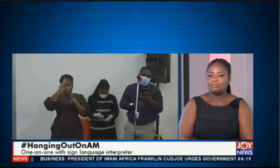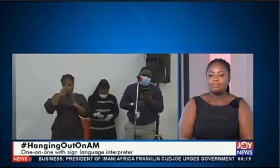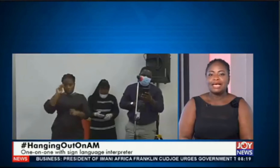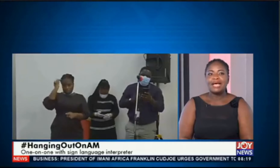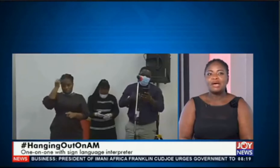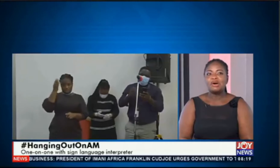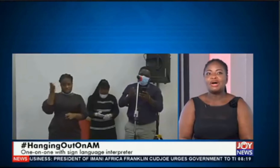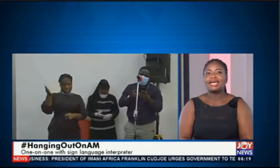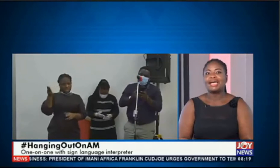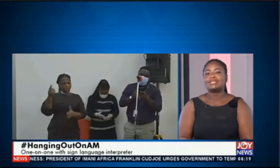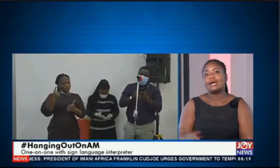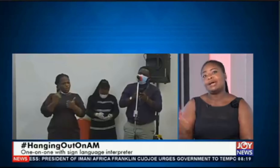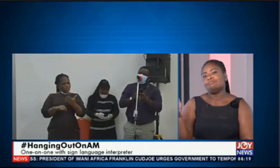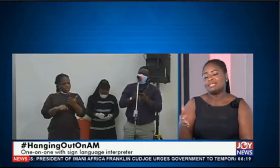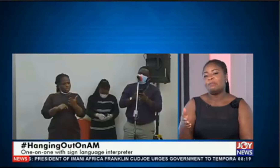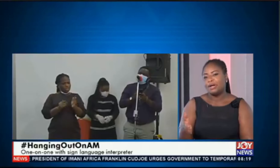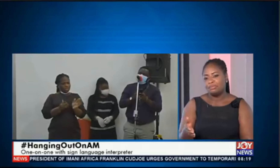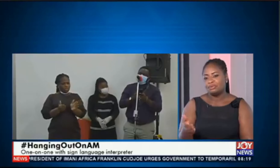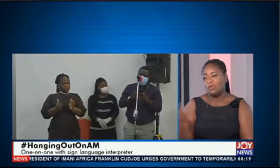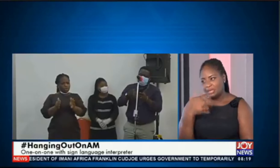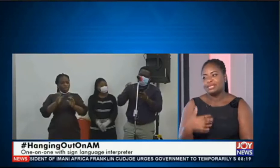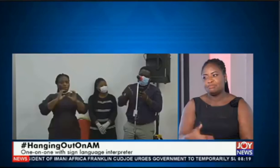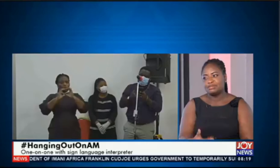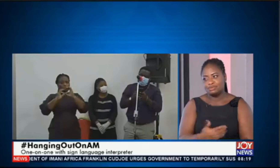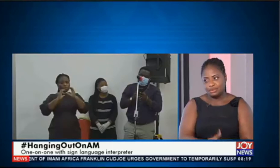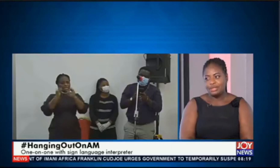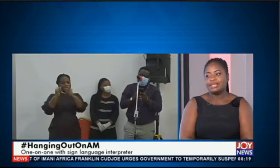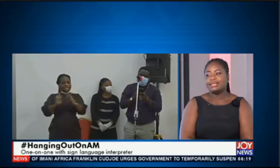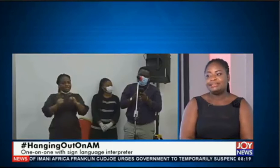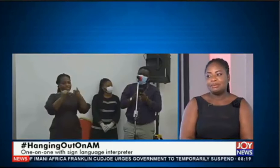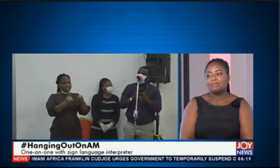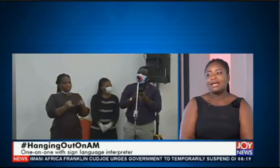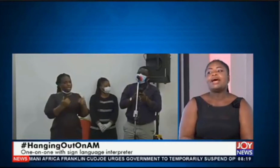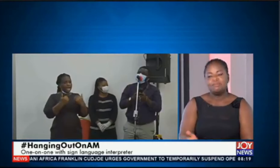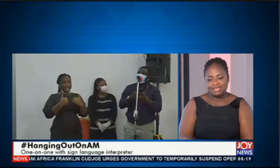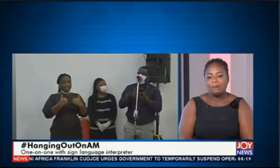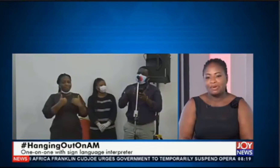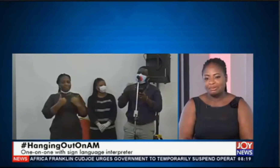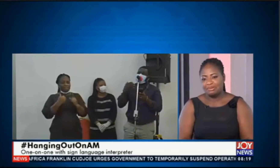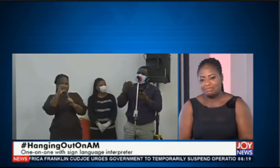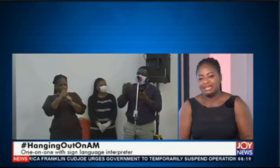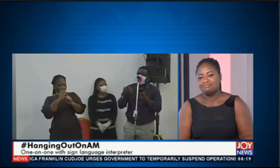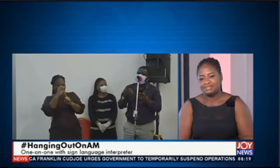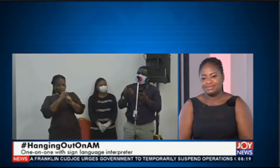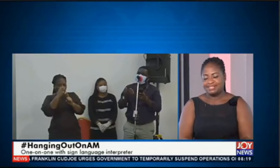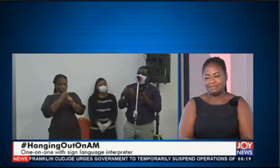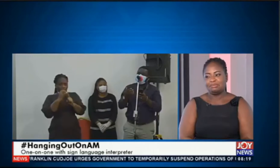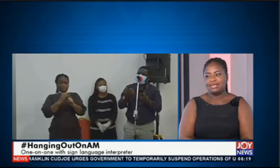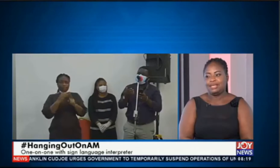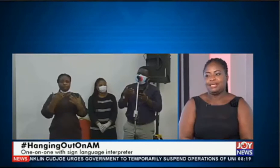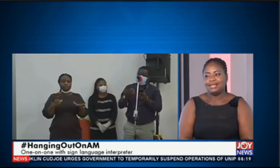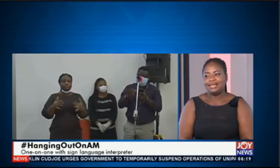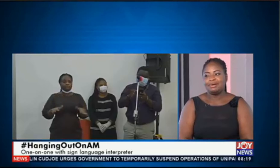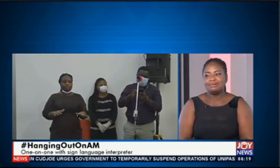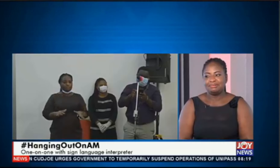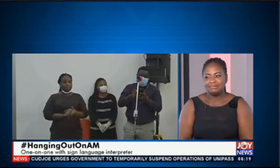you? Oh, okay. Mr. Mpabin recommended me to. Mr. Ebenezer Mpabin. Ebenezer Mpabin recommended me to the team. Yeah, he taught